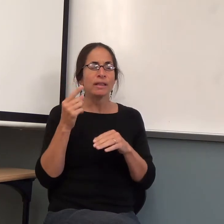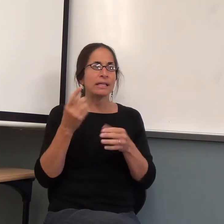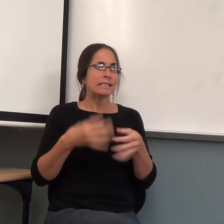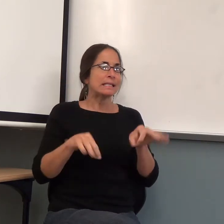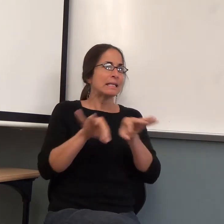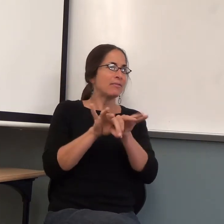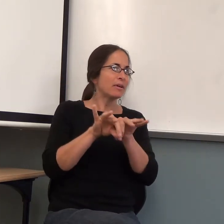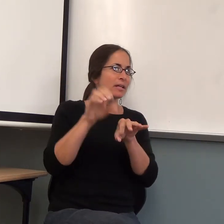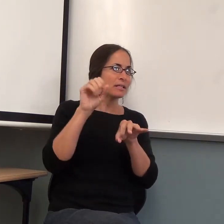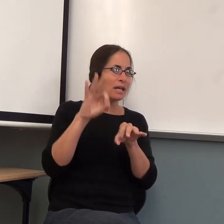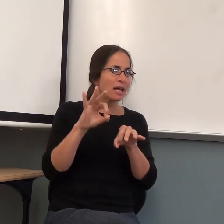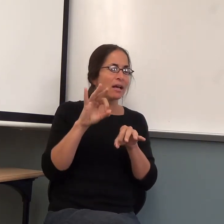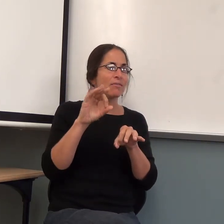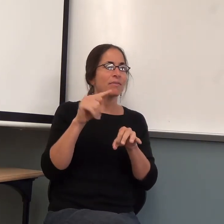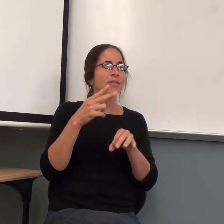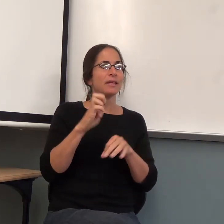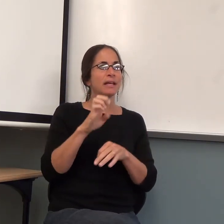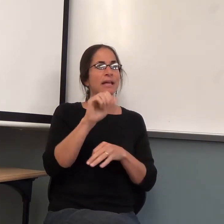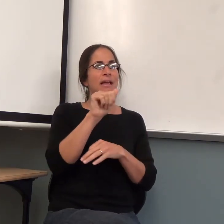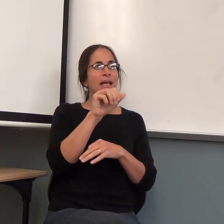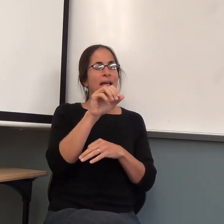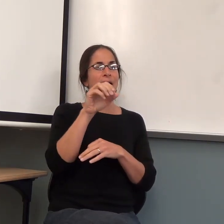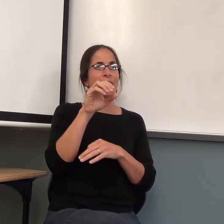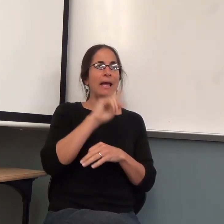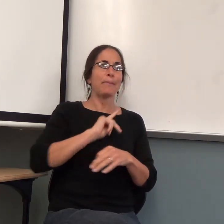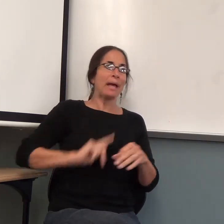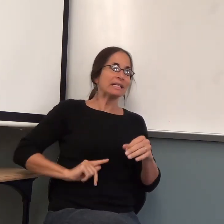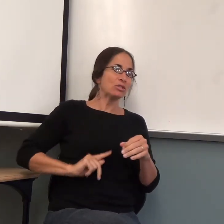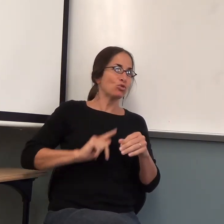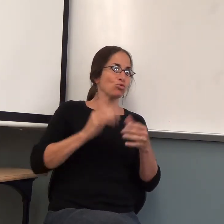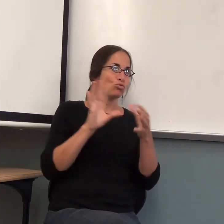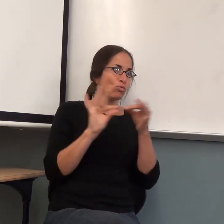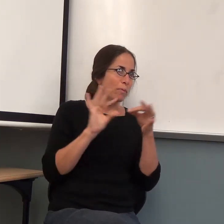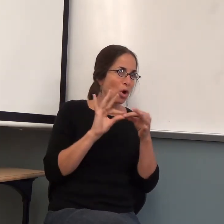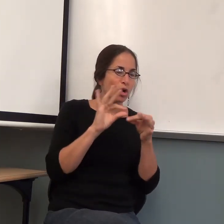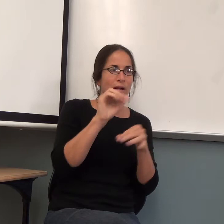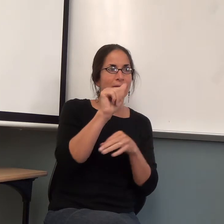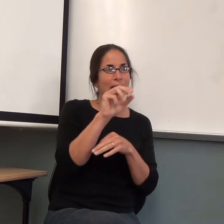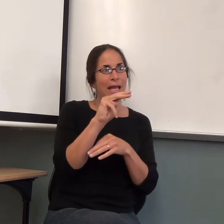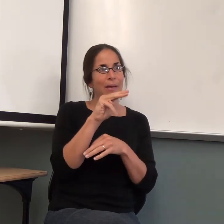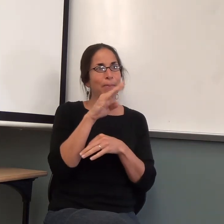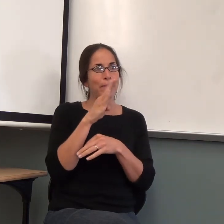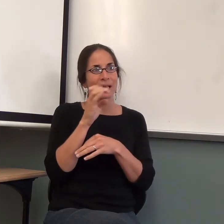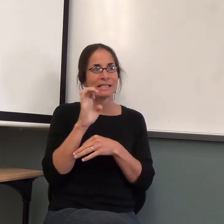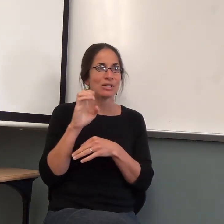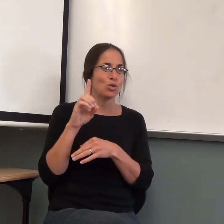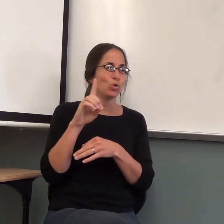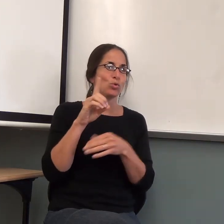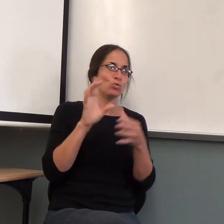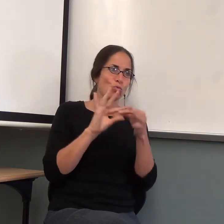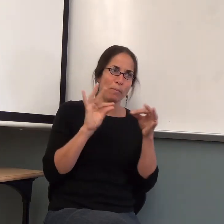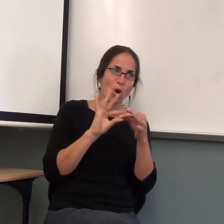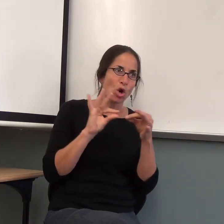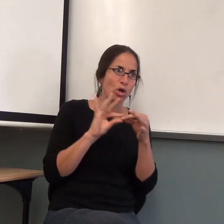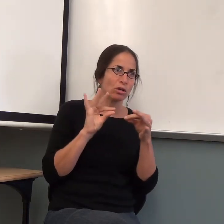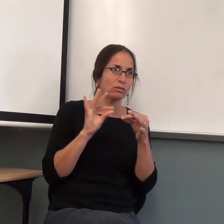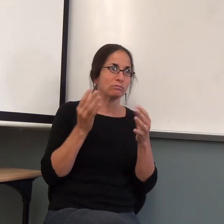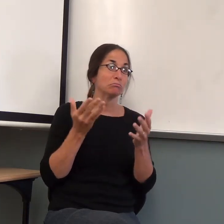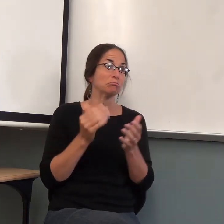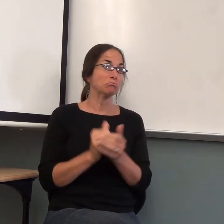of the ambassador's remark. Oh, very nice sentence. Very nice sentence. He did not comprehend the significance of the ambassador's remark. Good.